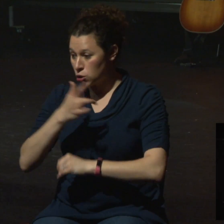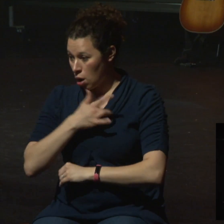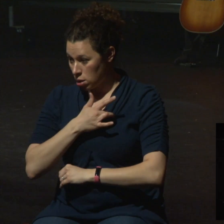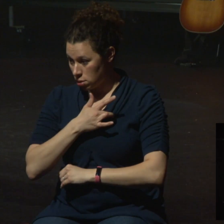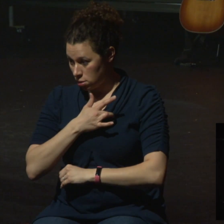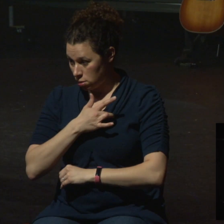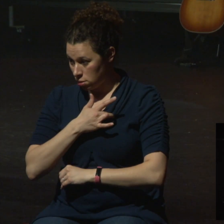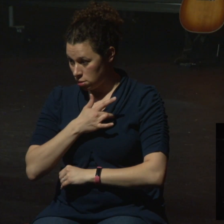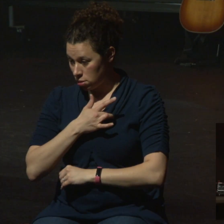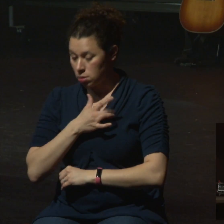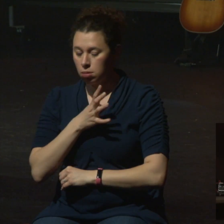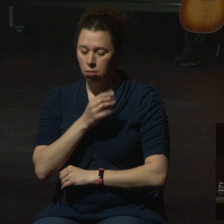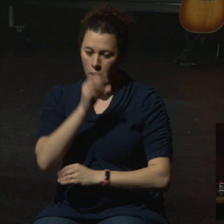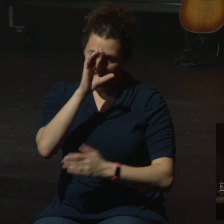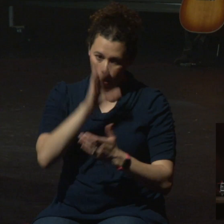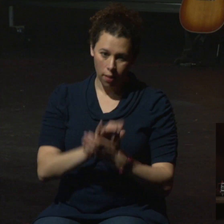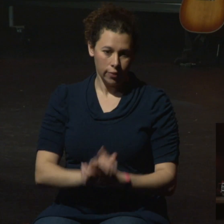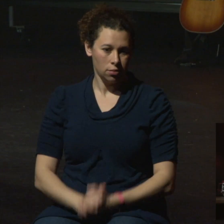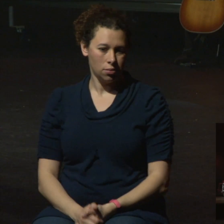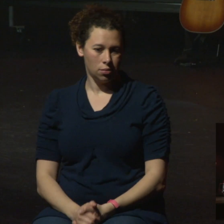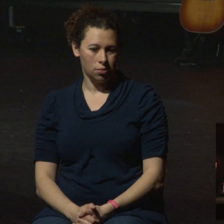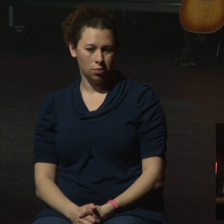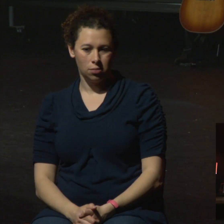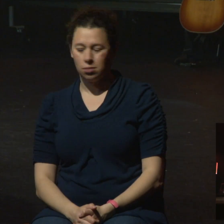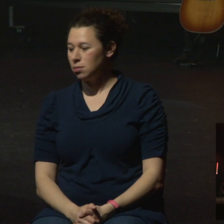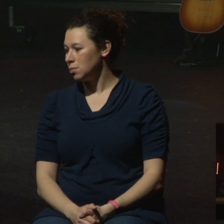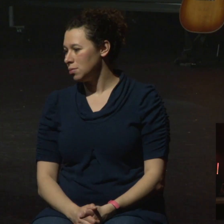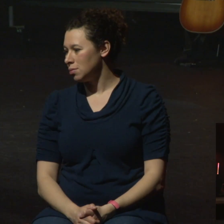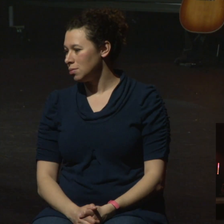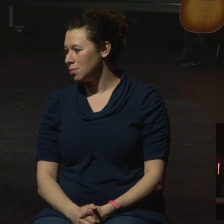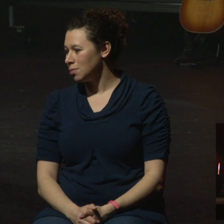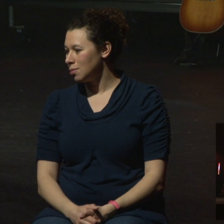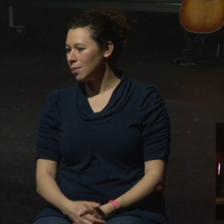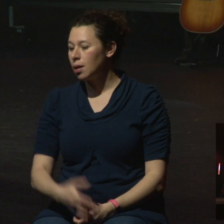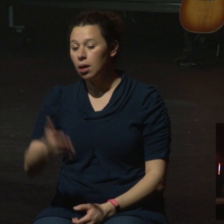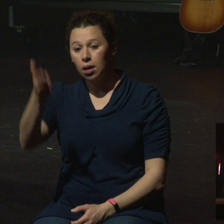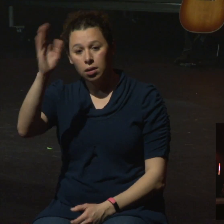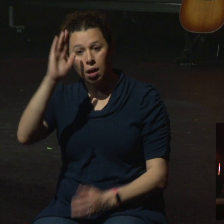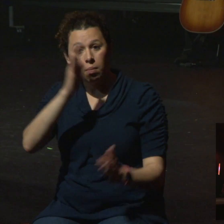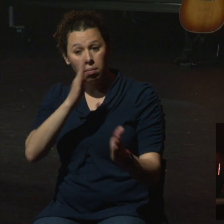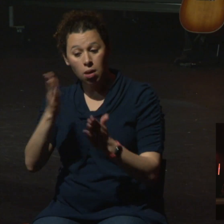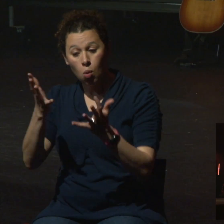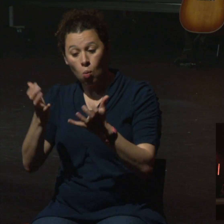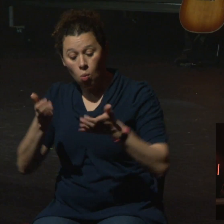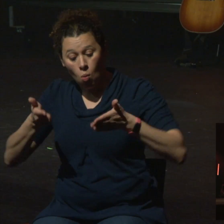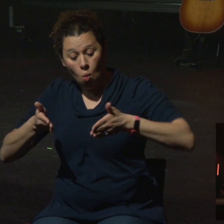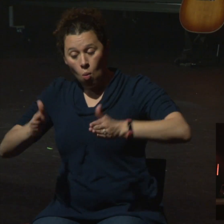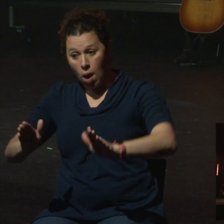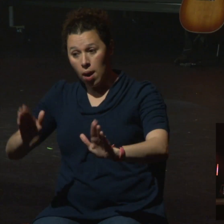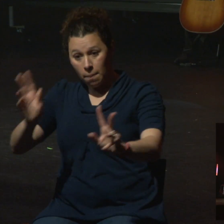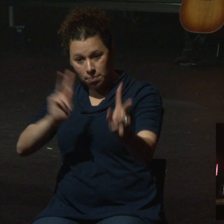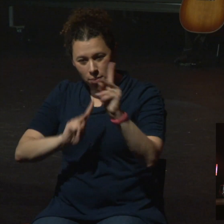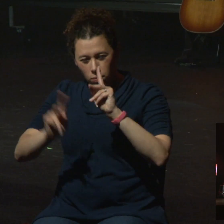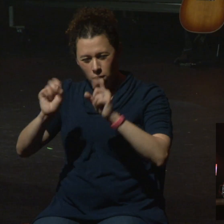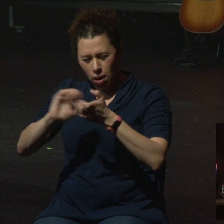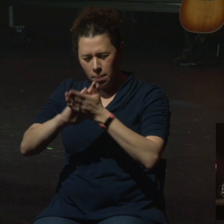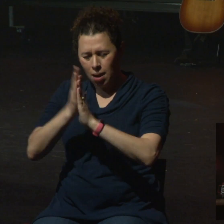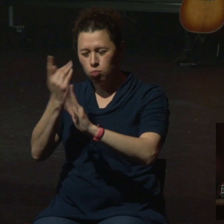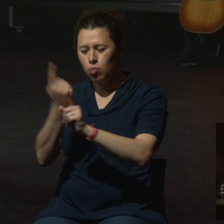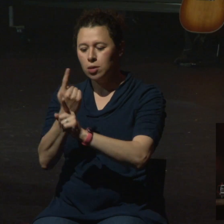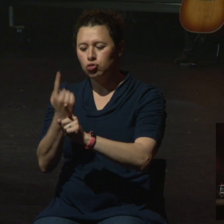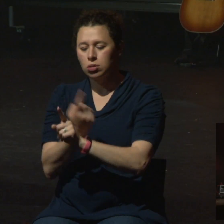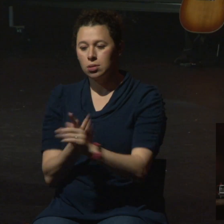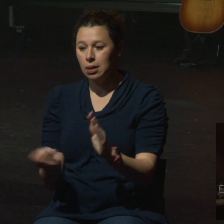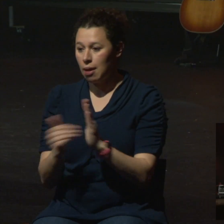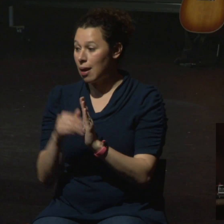believed. God's plan was to provide a way for man to become righteous again, reestablish relationship. That's his